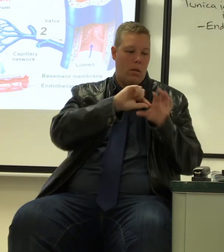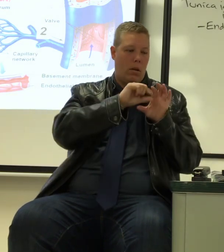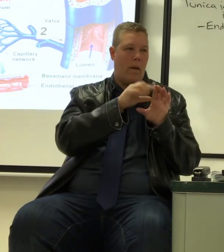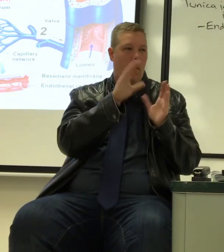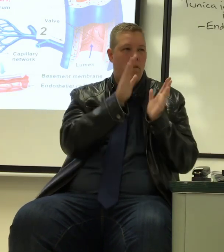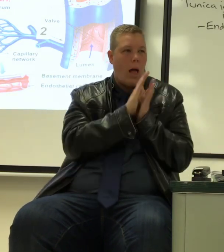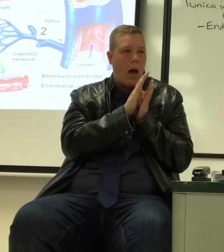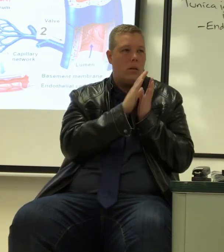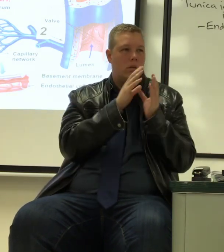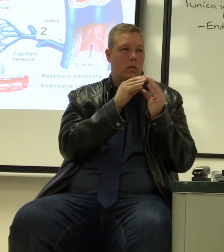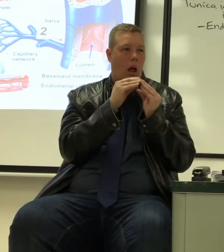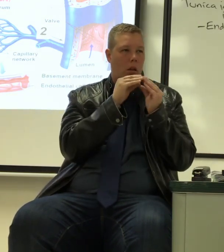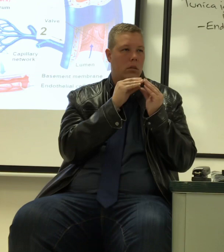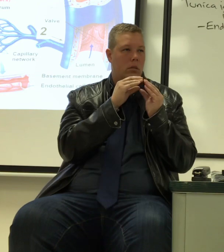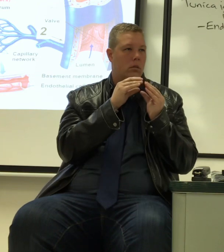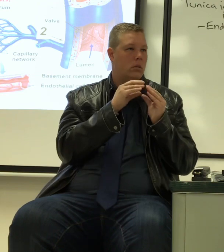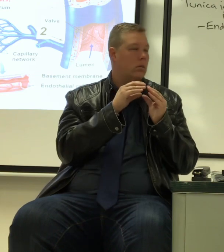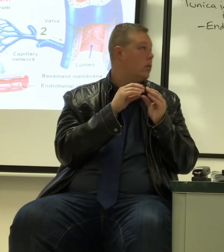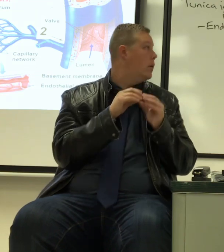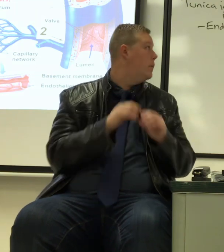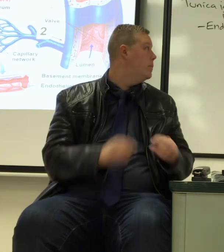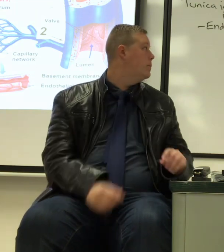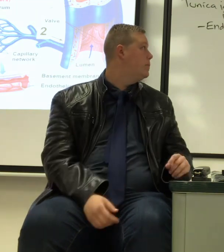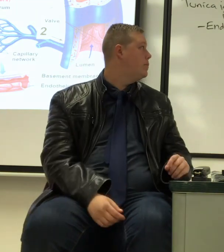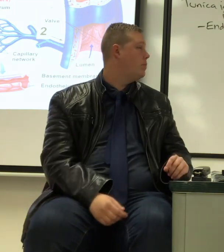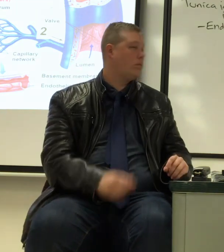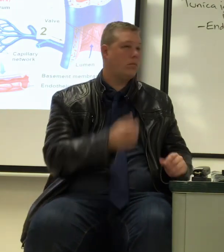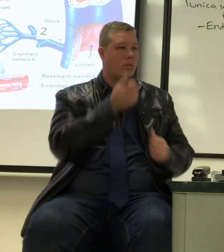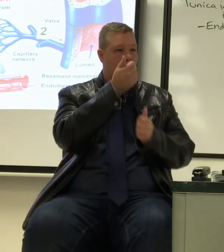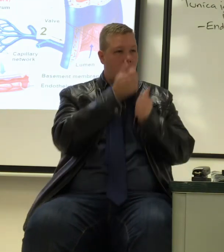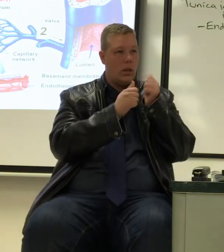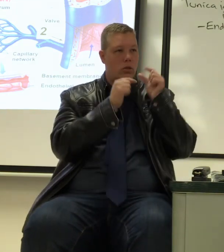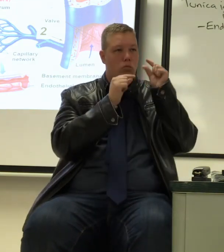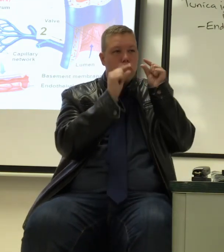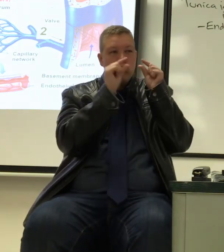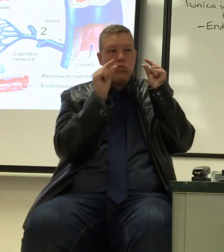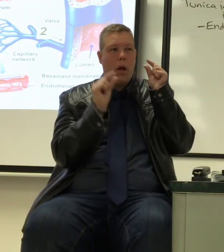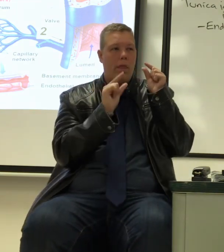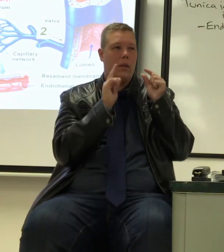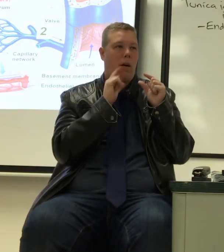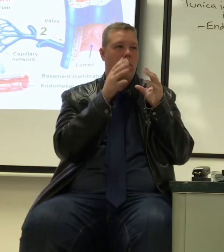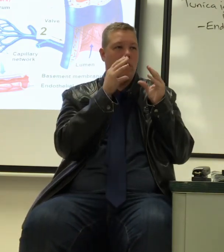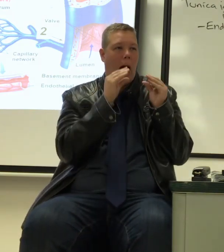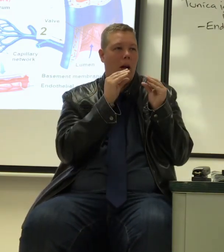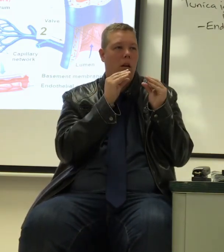So each of these little humps is a flat cell, flat squamous cell